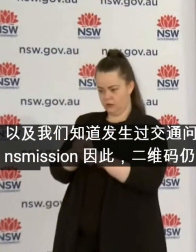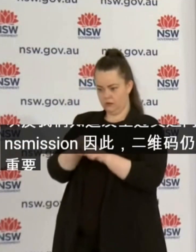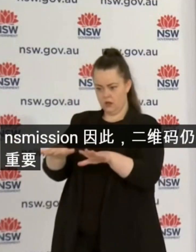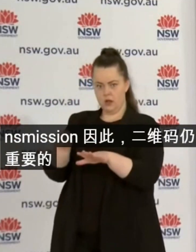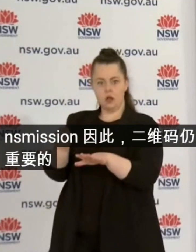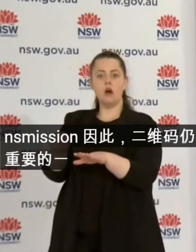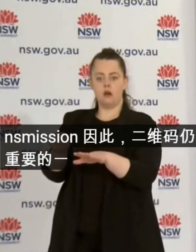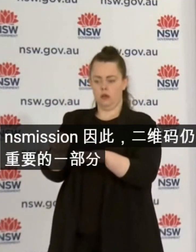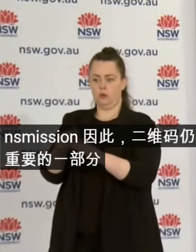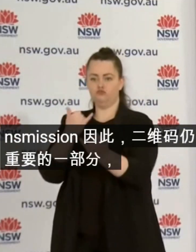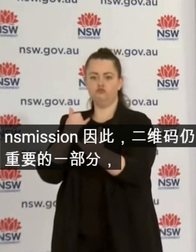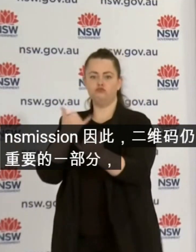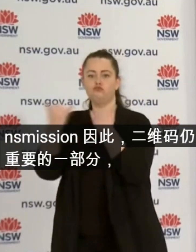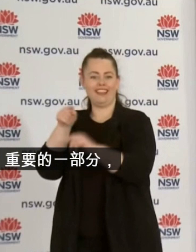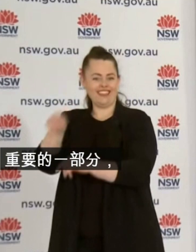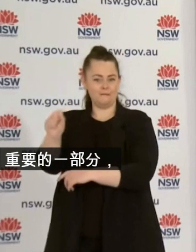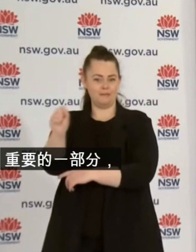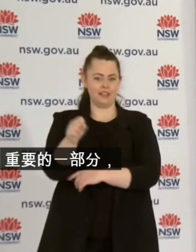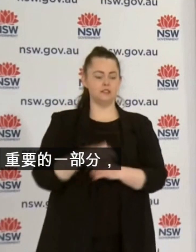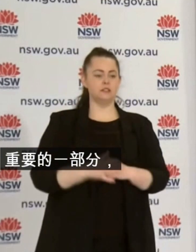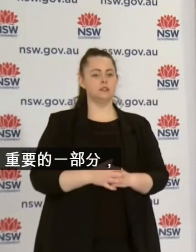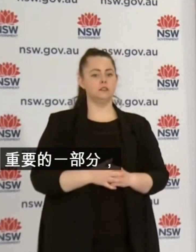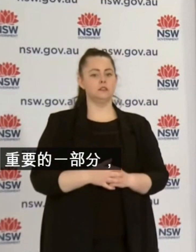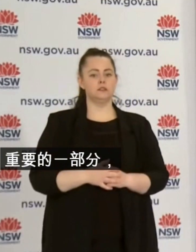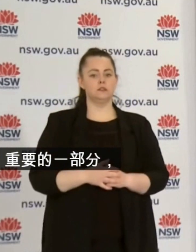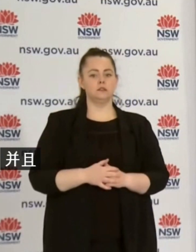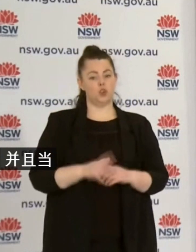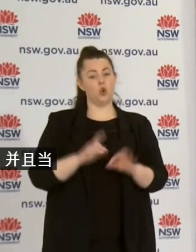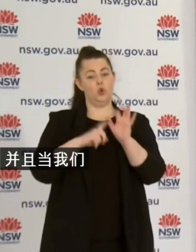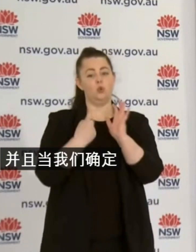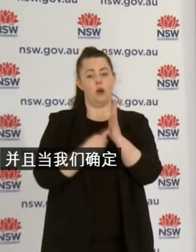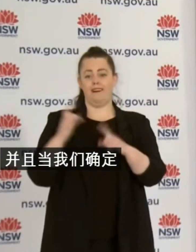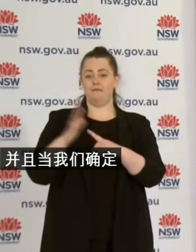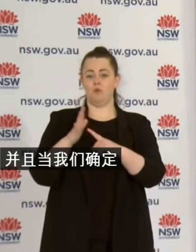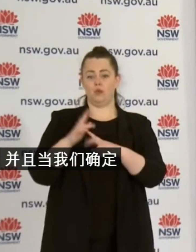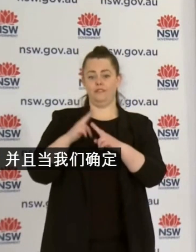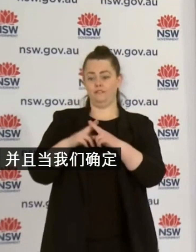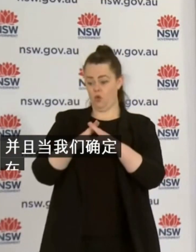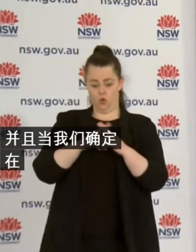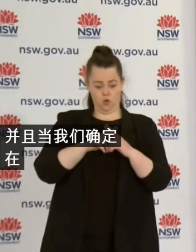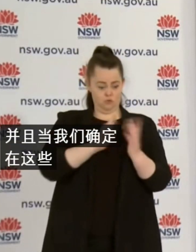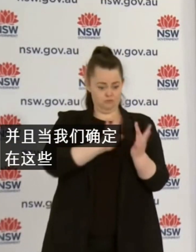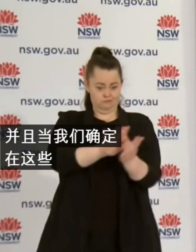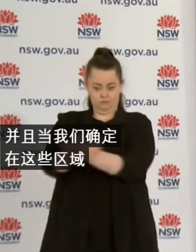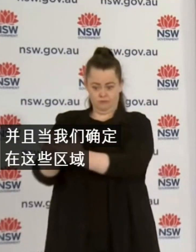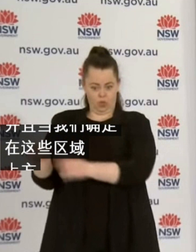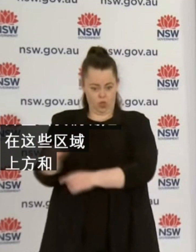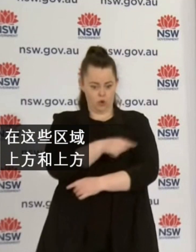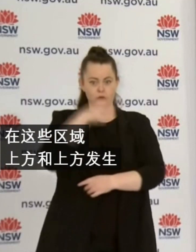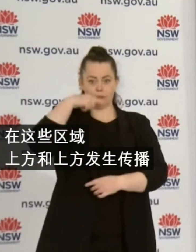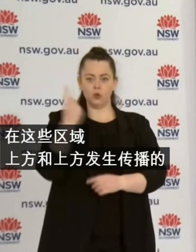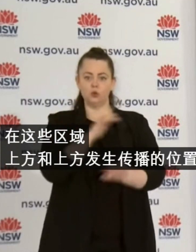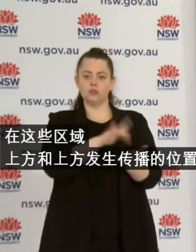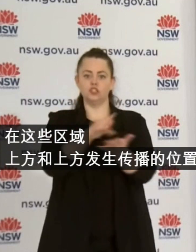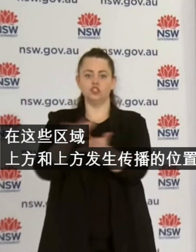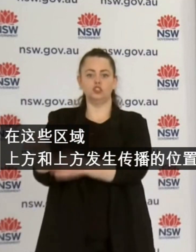really important part of that, to identify people who fit in those categories, and also when we identify locations where there has been